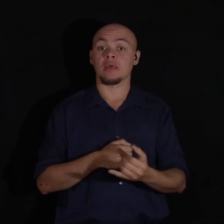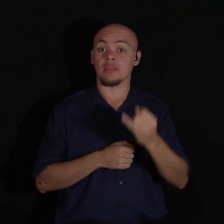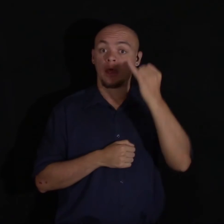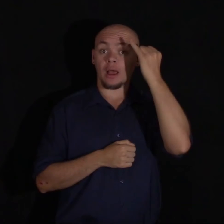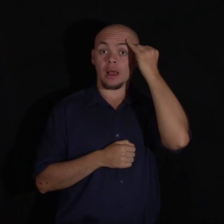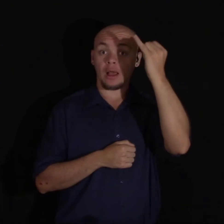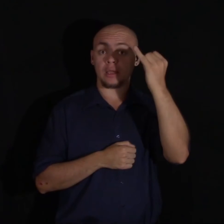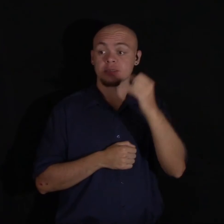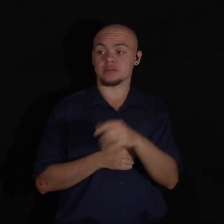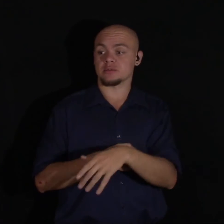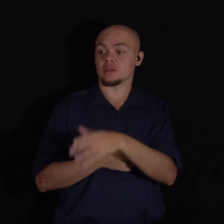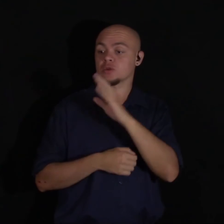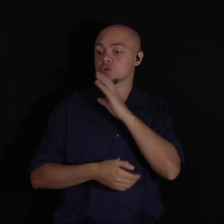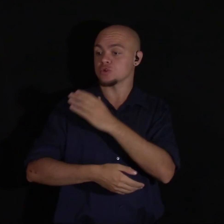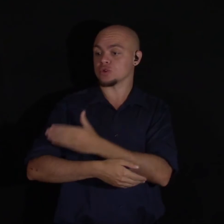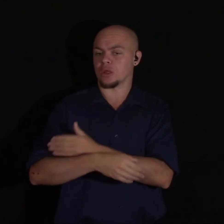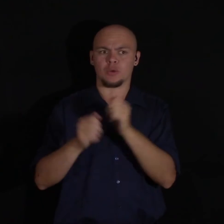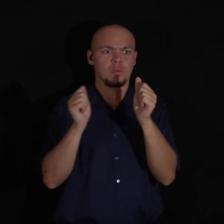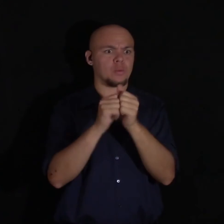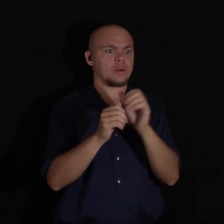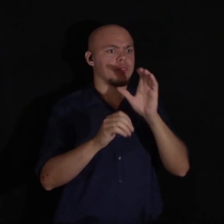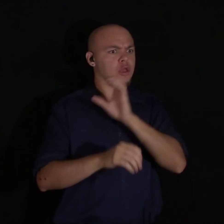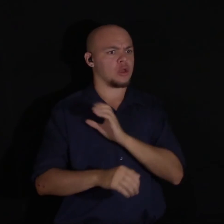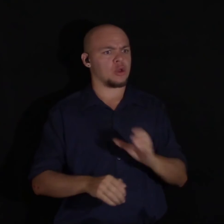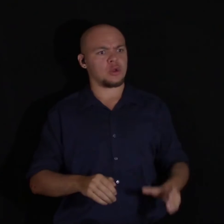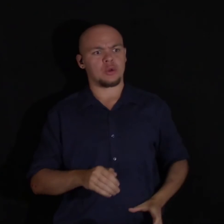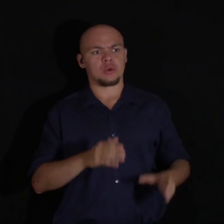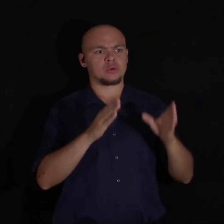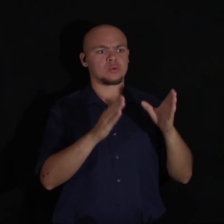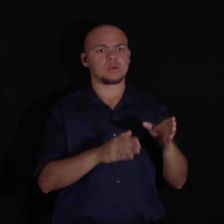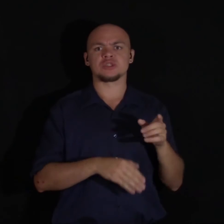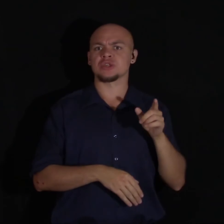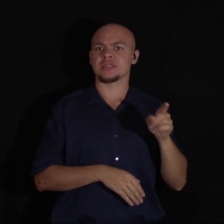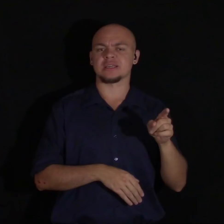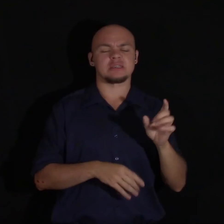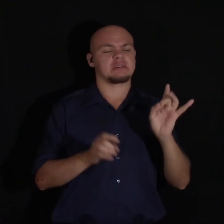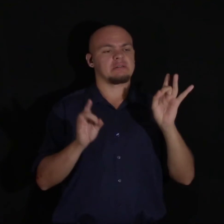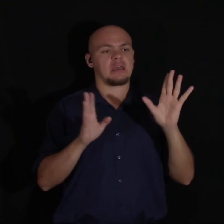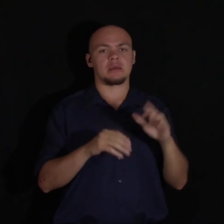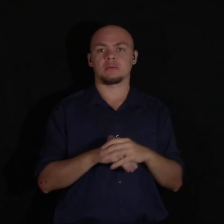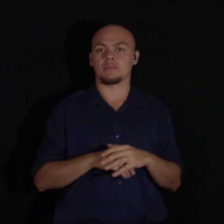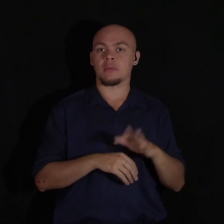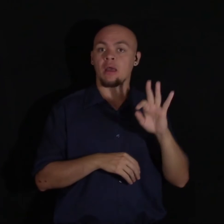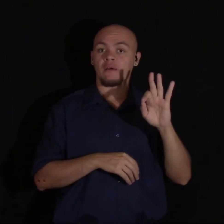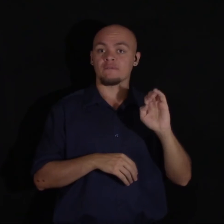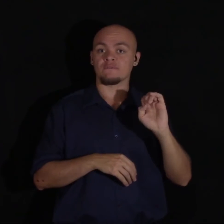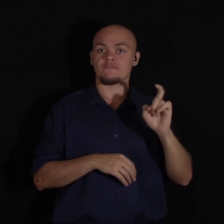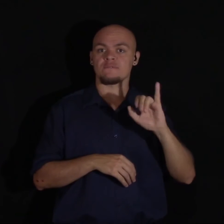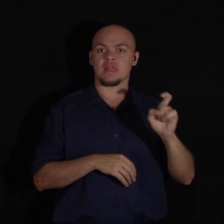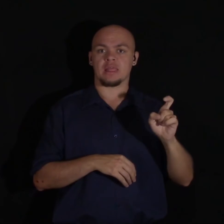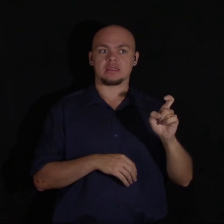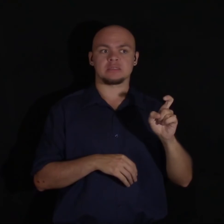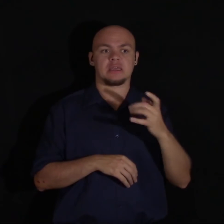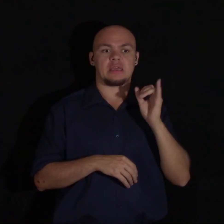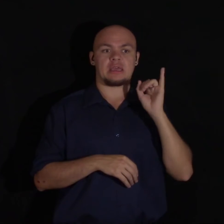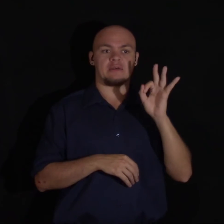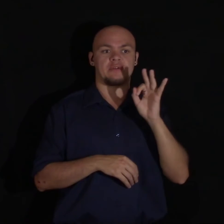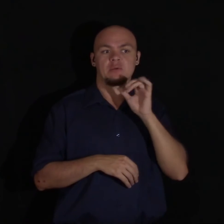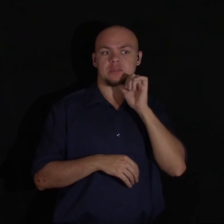be united to a Christian, but he feared the resentment of Felix if he should appear lukewarm, for he knew that he was still